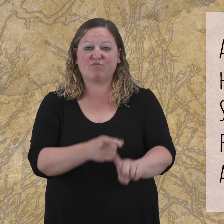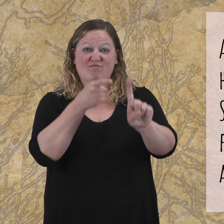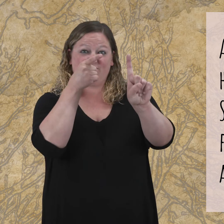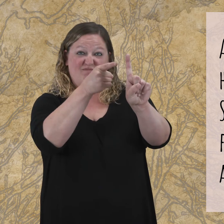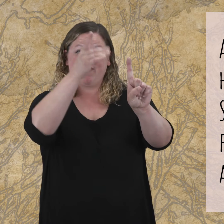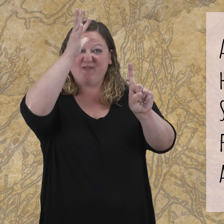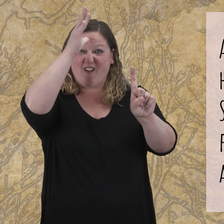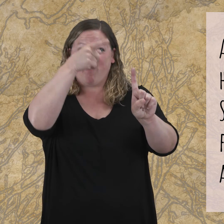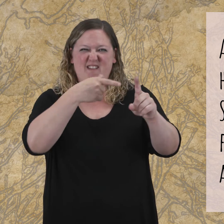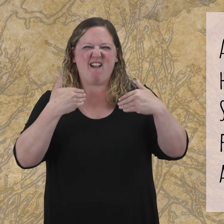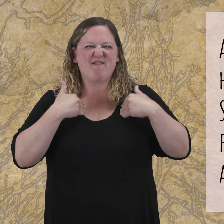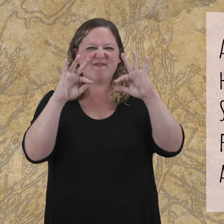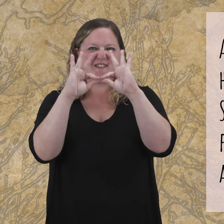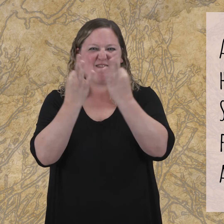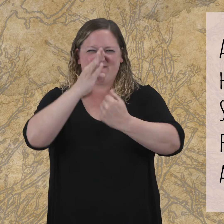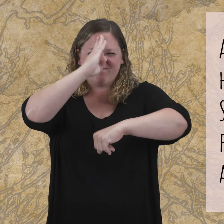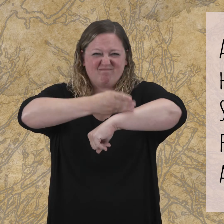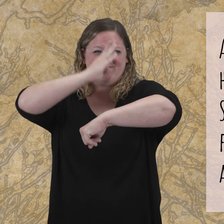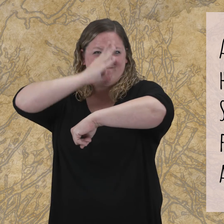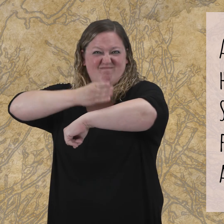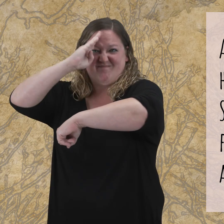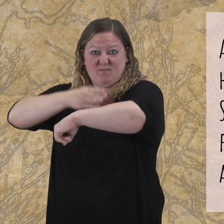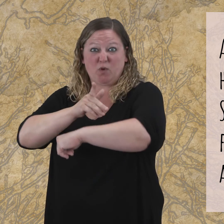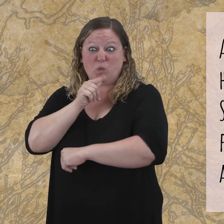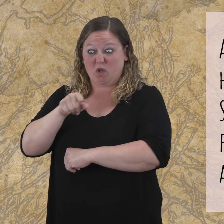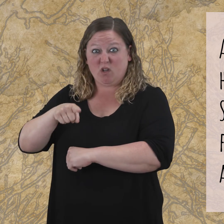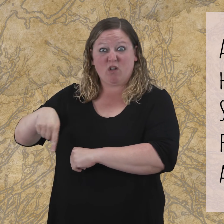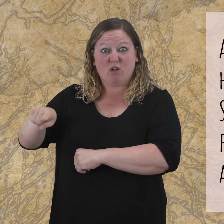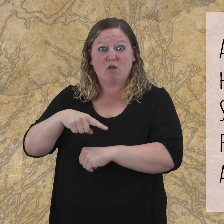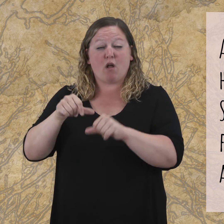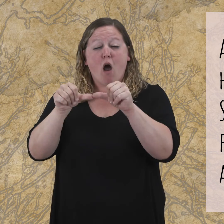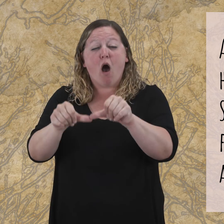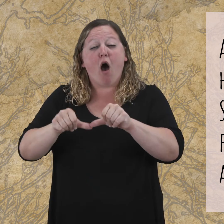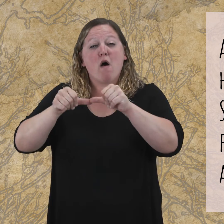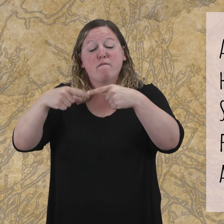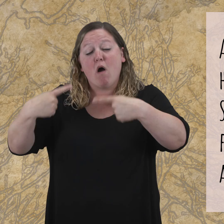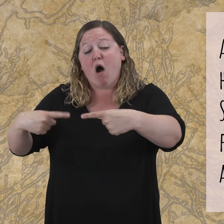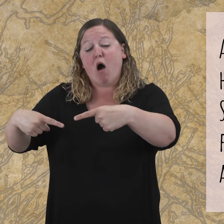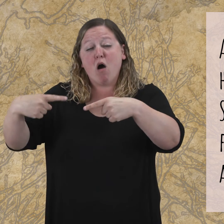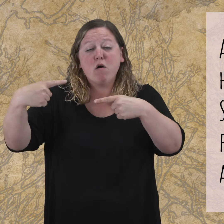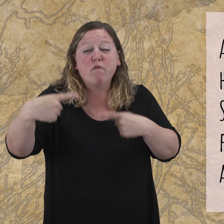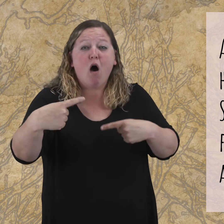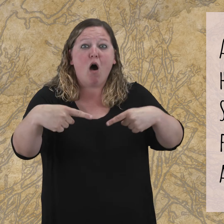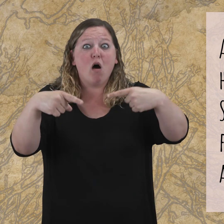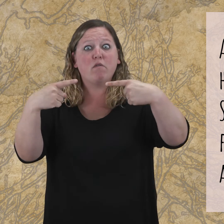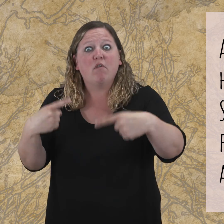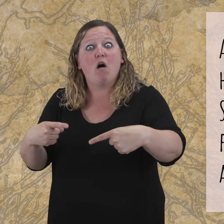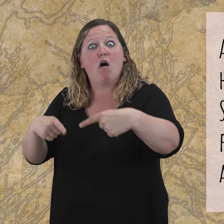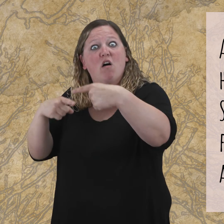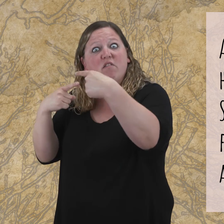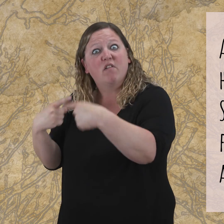A certain father had a family of sons who were forever quarreling among